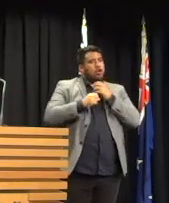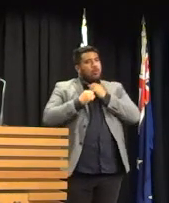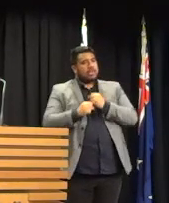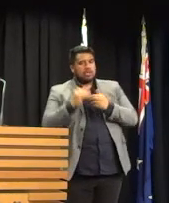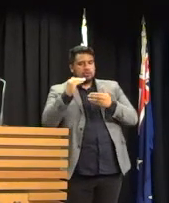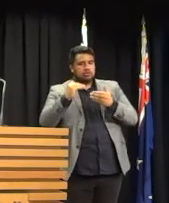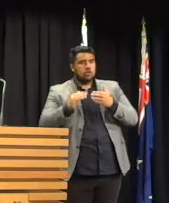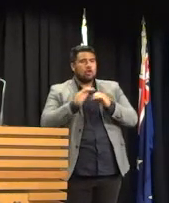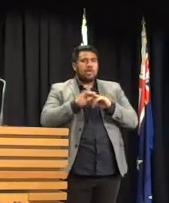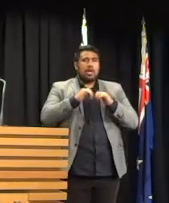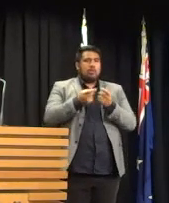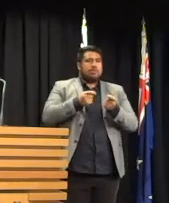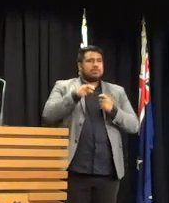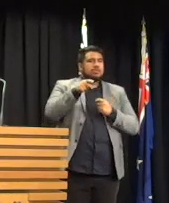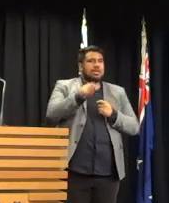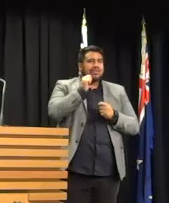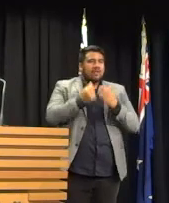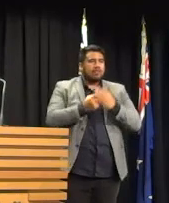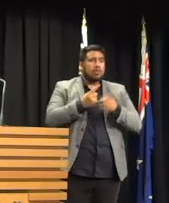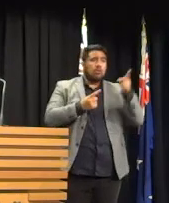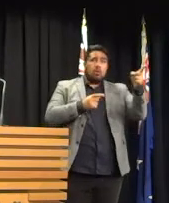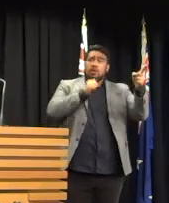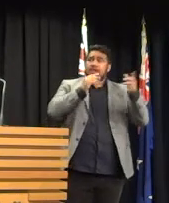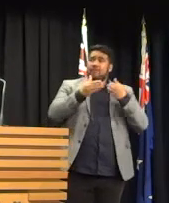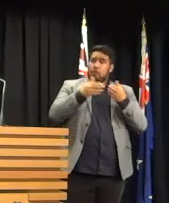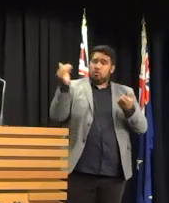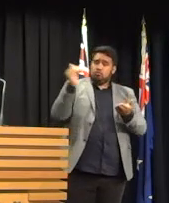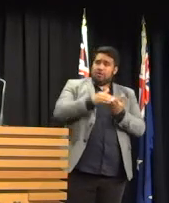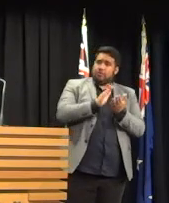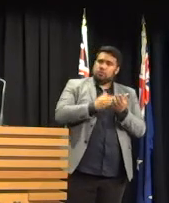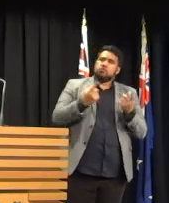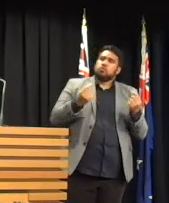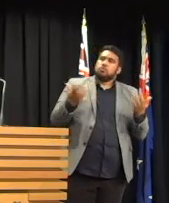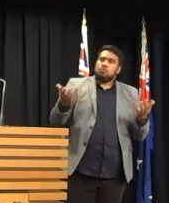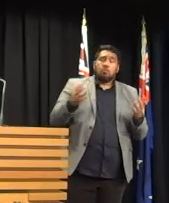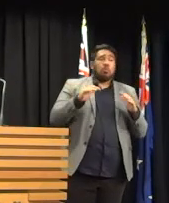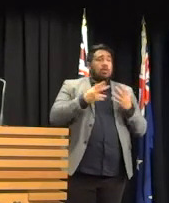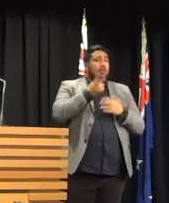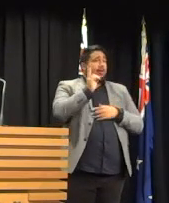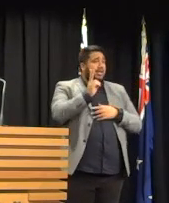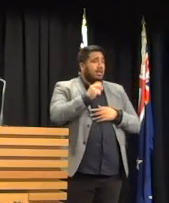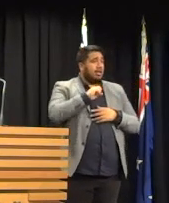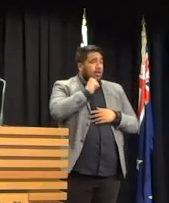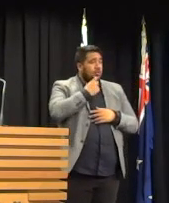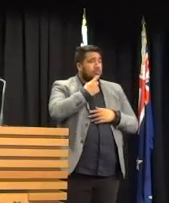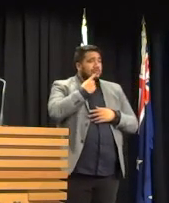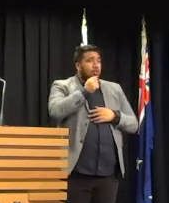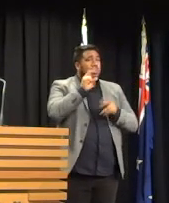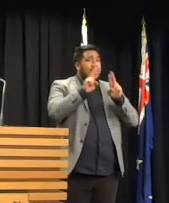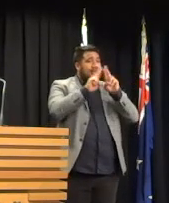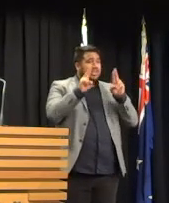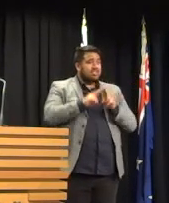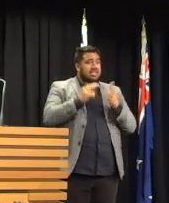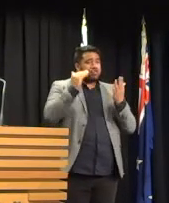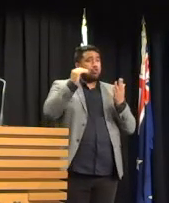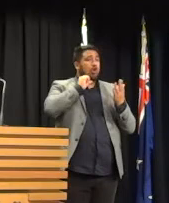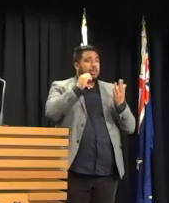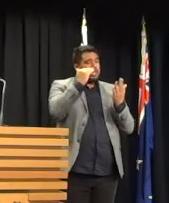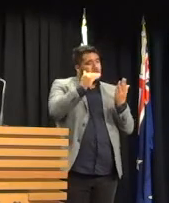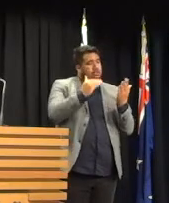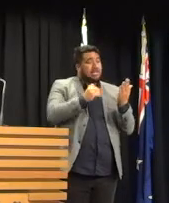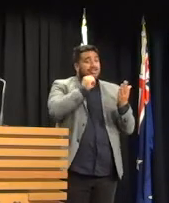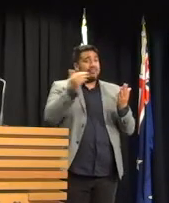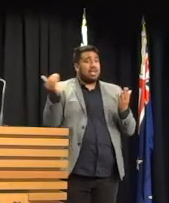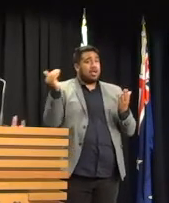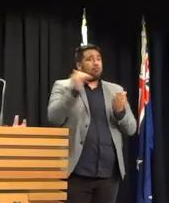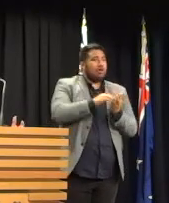on the way that is managed. Yeah, so what would you do if a boat came in New Zealand's waters? Again, we have international obligations if they're in our search and rescue zone. And what The are focus